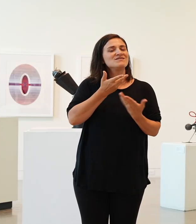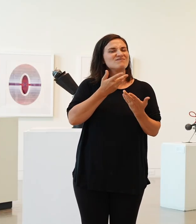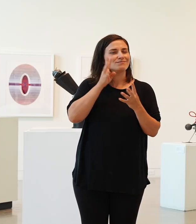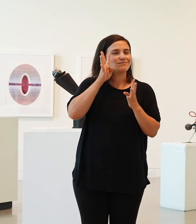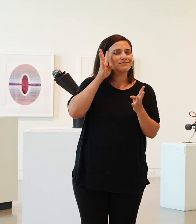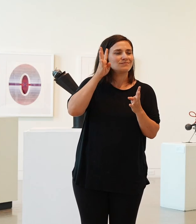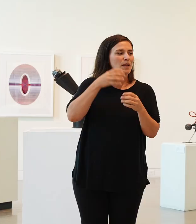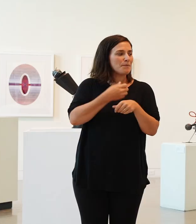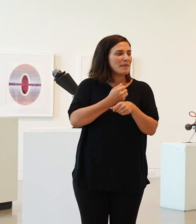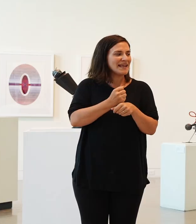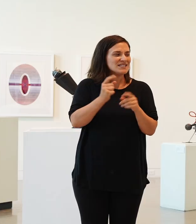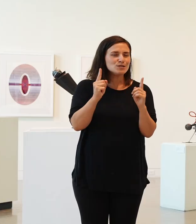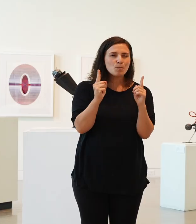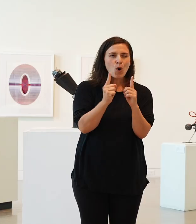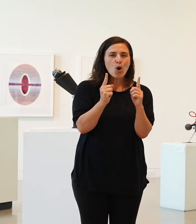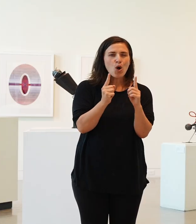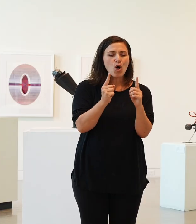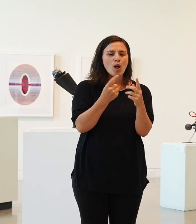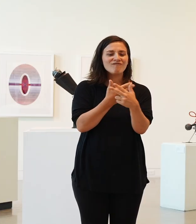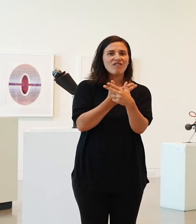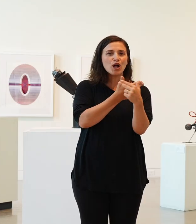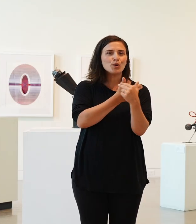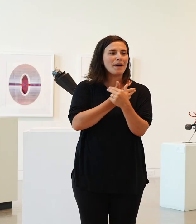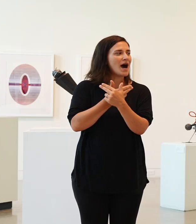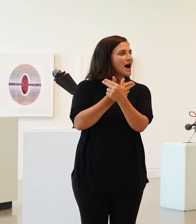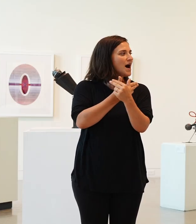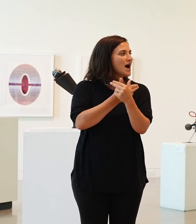little tiny flutter bug to begin with.